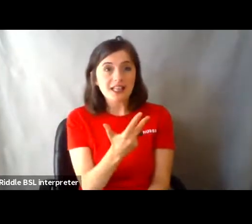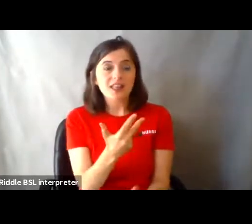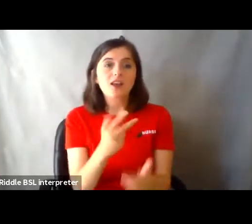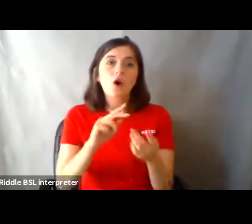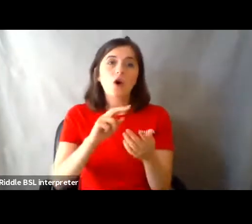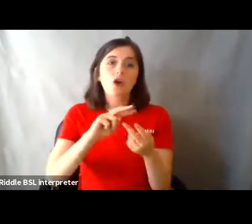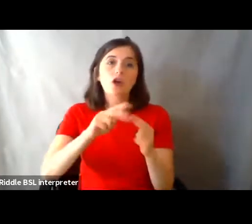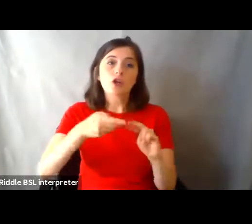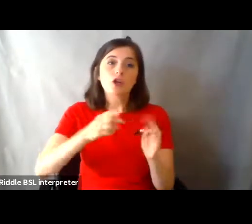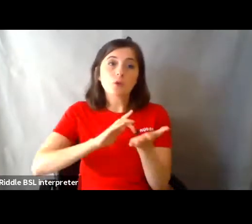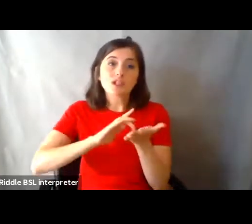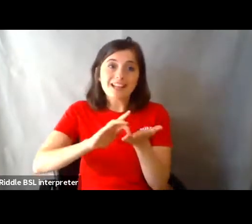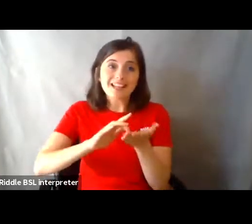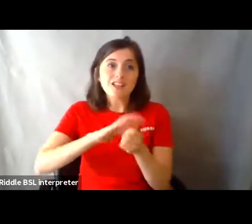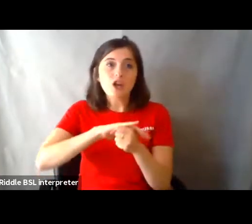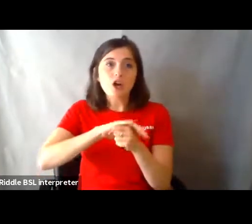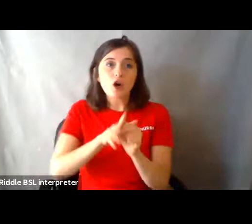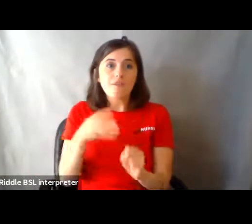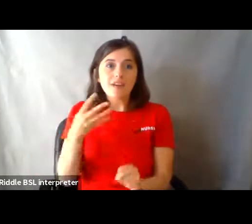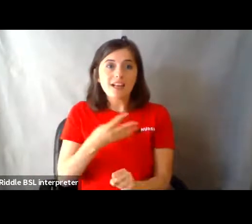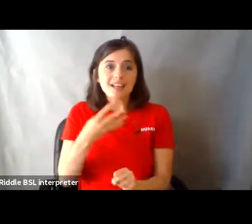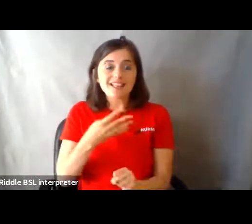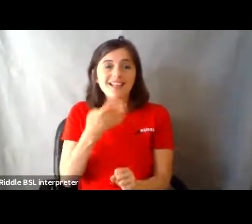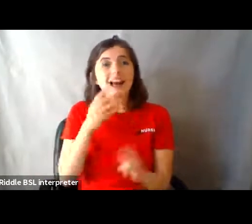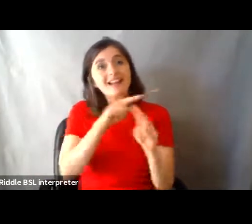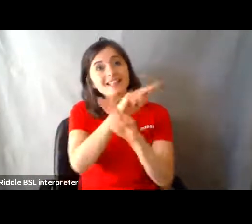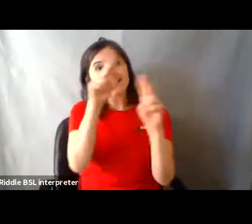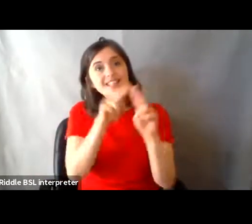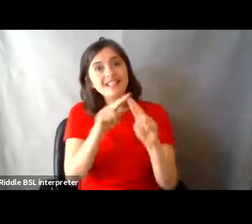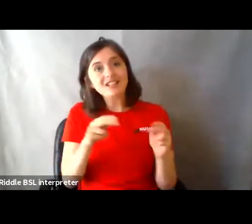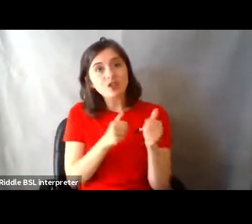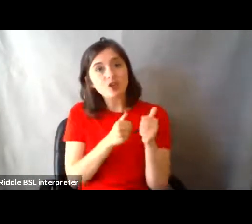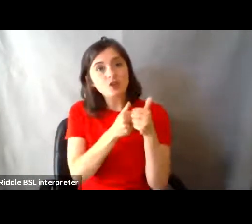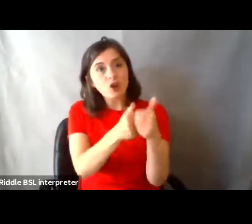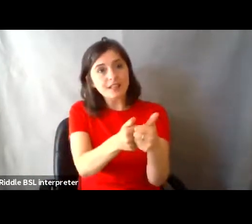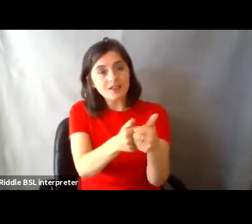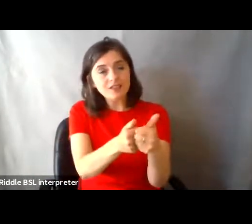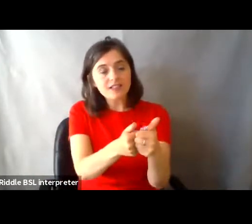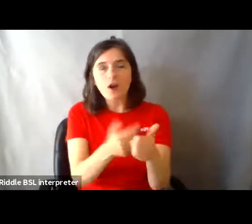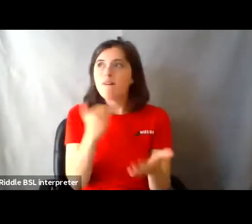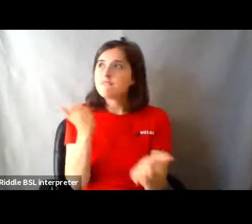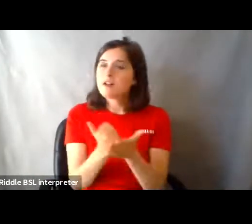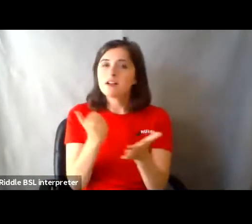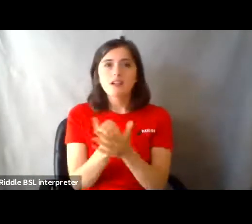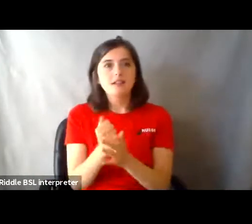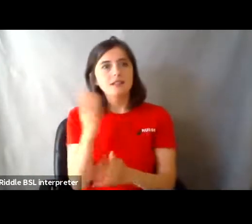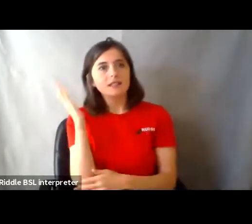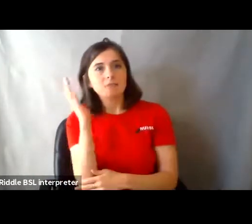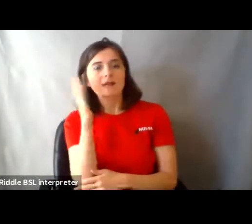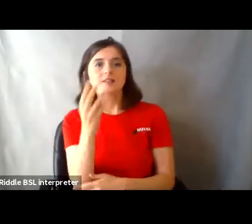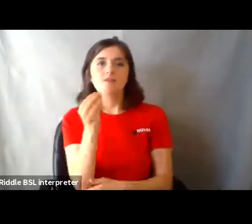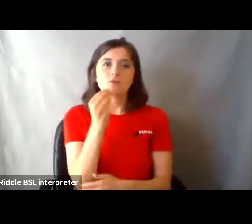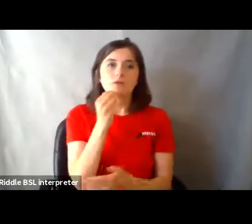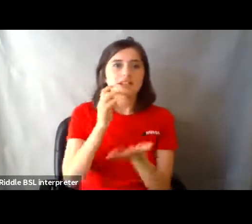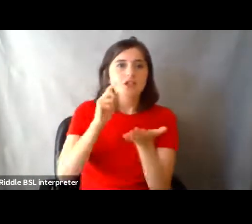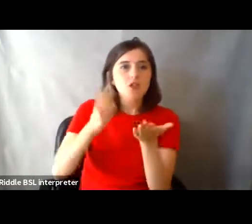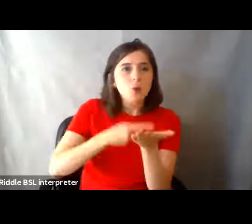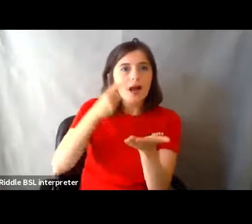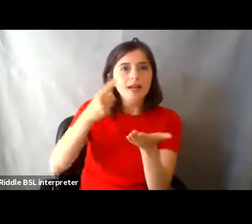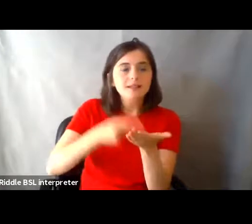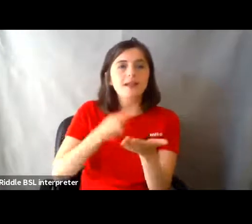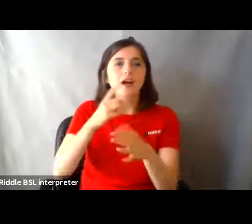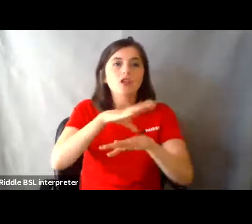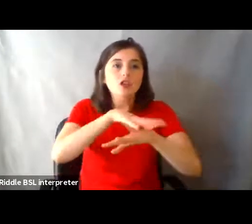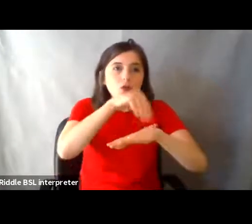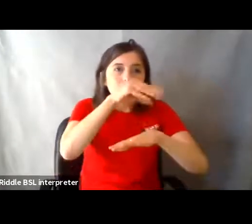eugenics, COVID-19 and international solidarity. So we have an amazing lineup of speakers from Greece, Uganda, Sweden,